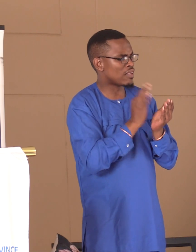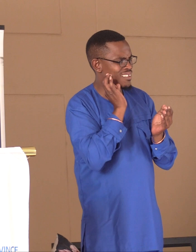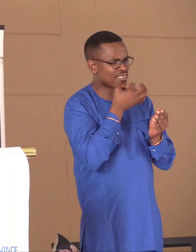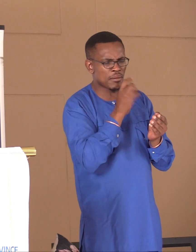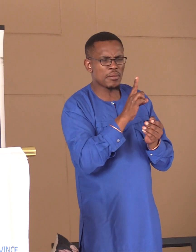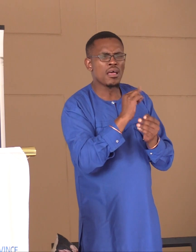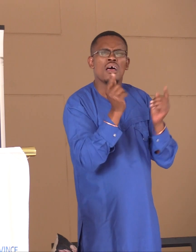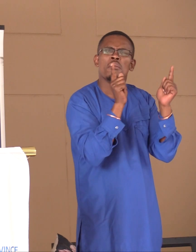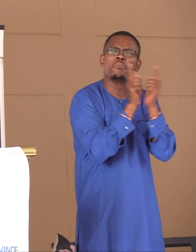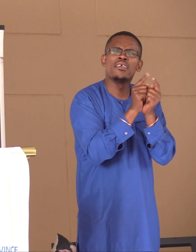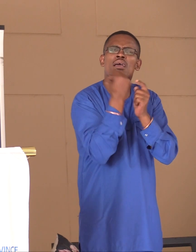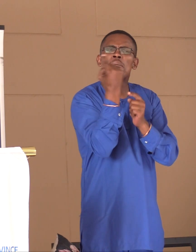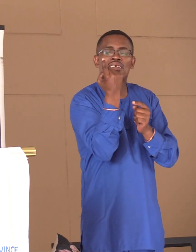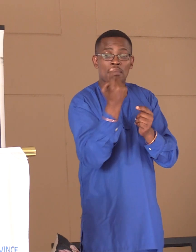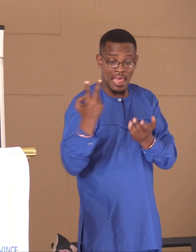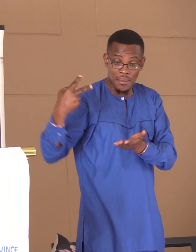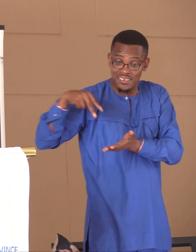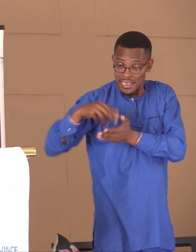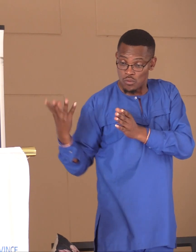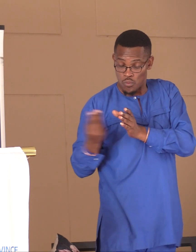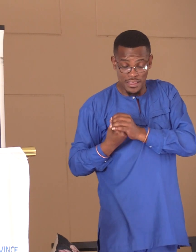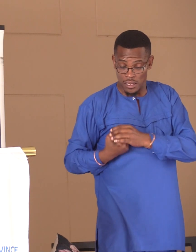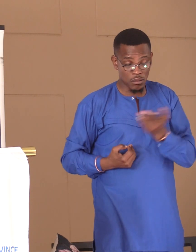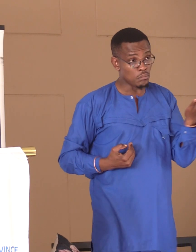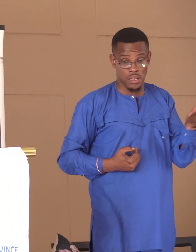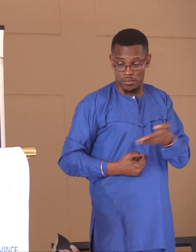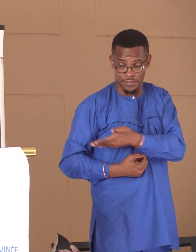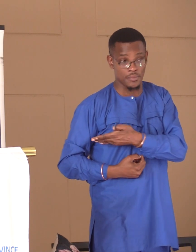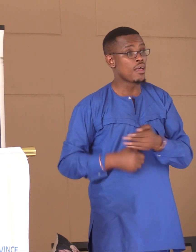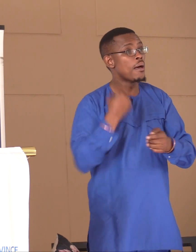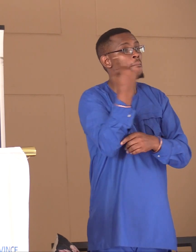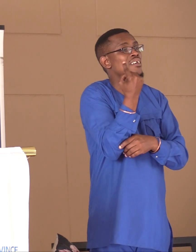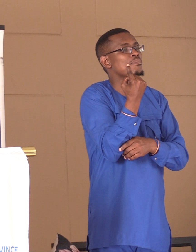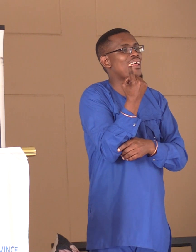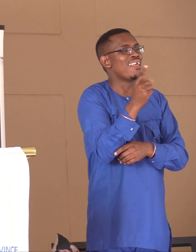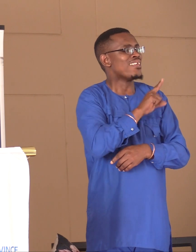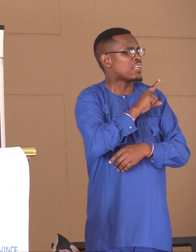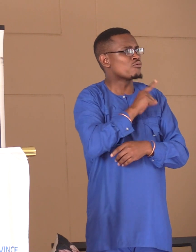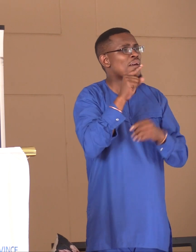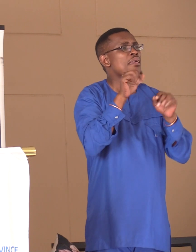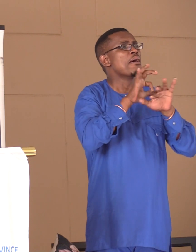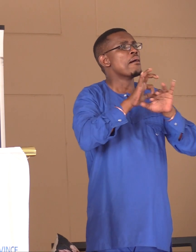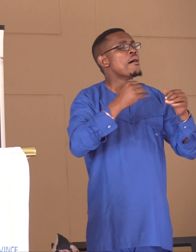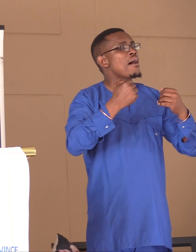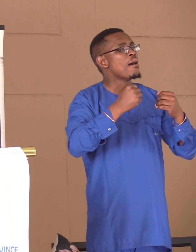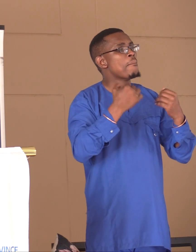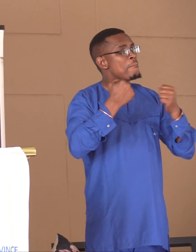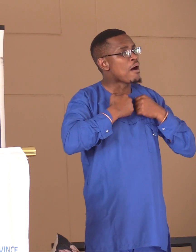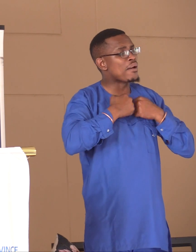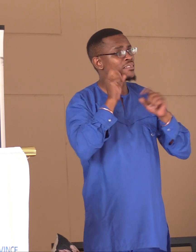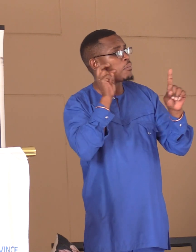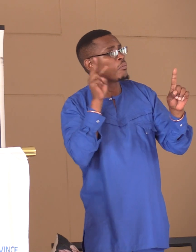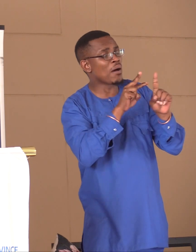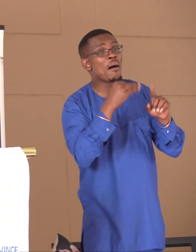kopa go bona principal, mare ke eme le ene. Be ke bara ke re principal a keo, that's why ke re e tla kokwane, batsadi ba bangwe ga ba go itse. Ba go bone gore